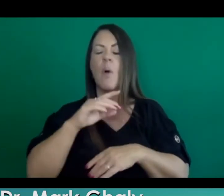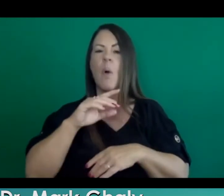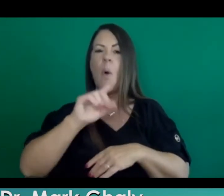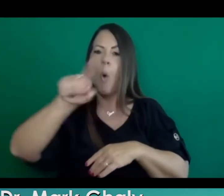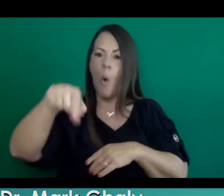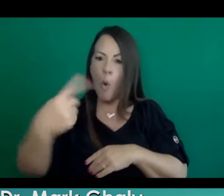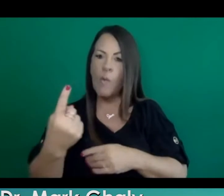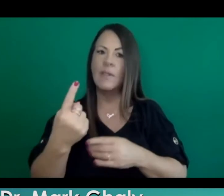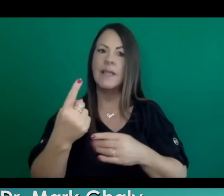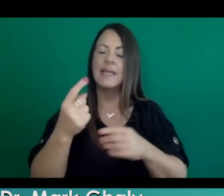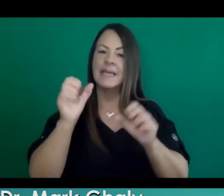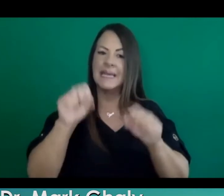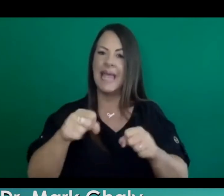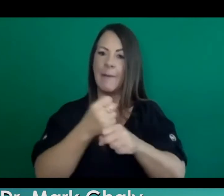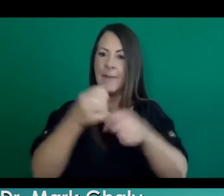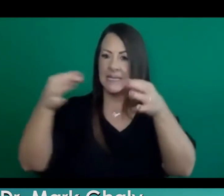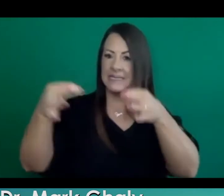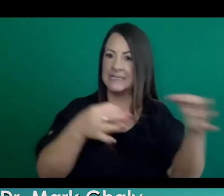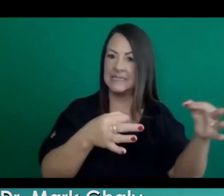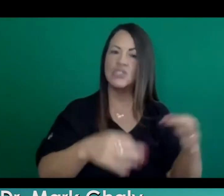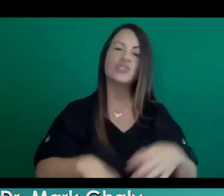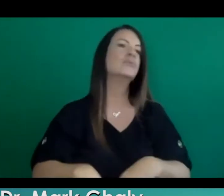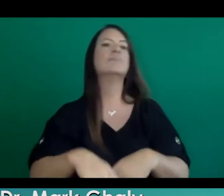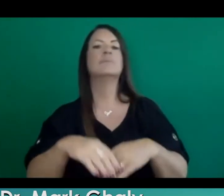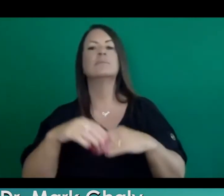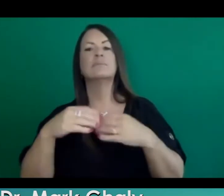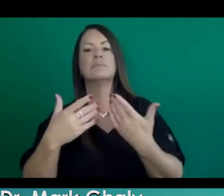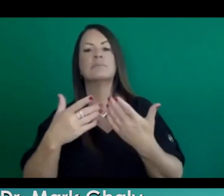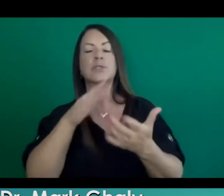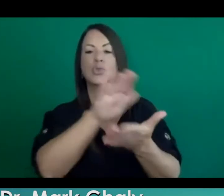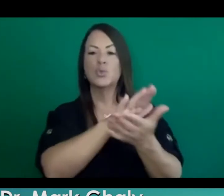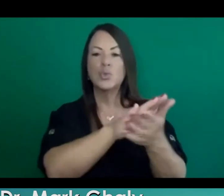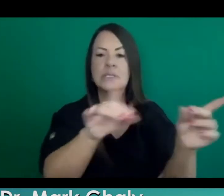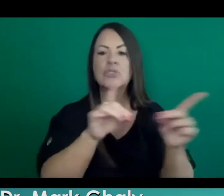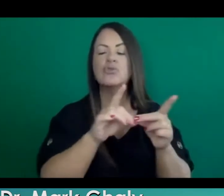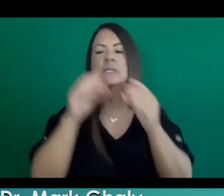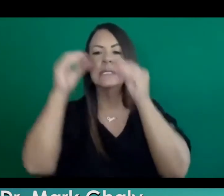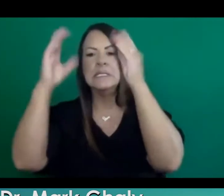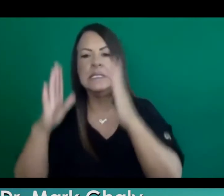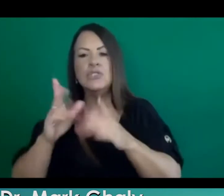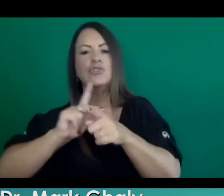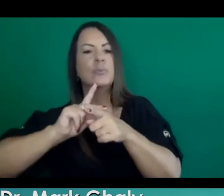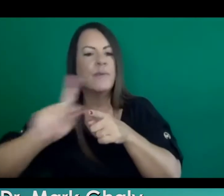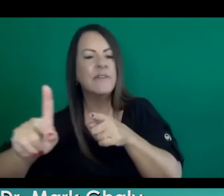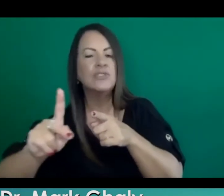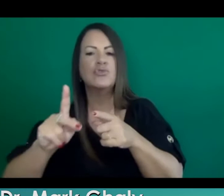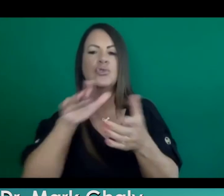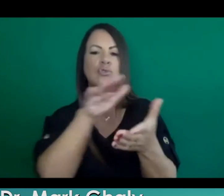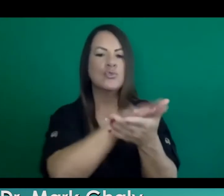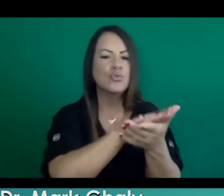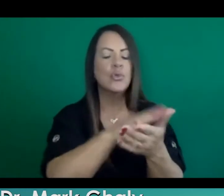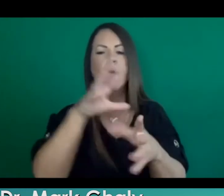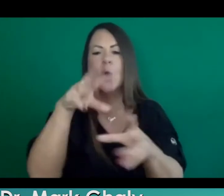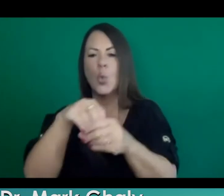school districts that are all the teaching professionals, teachers, other staff at schools, as well as parents and